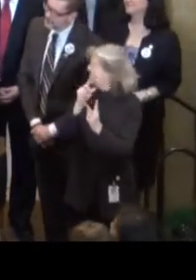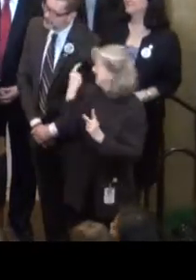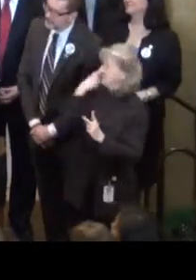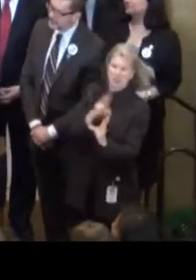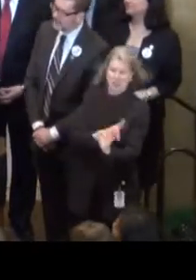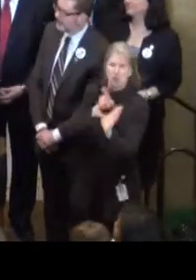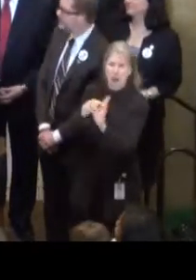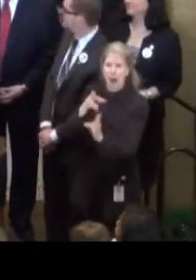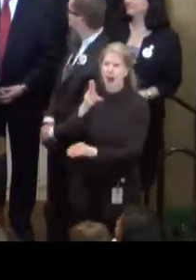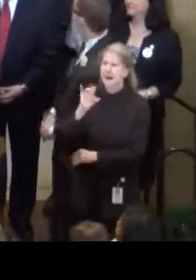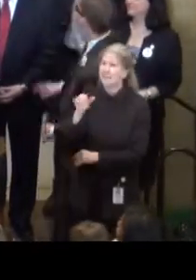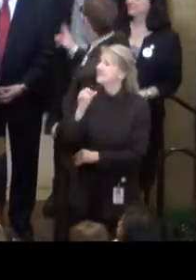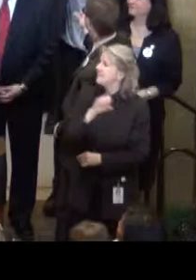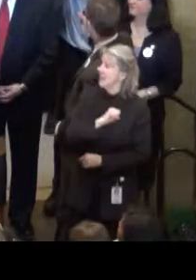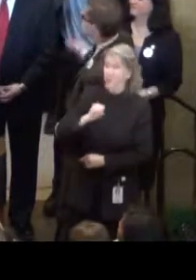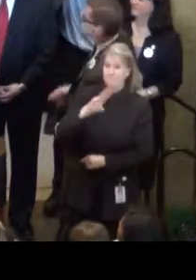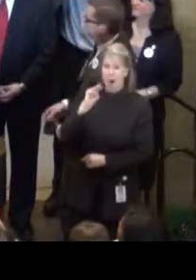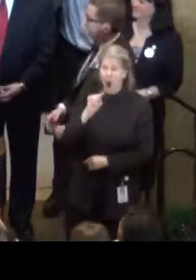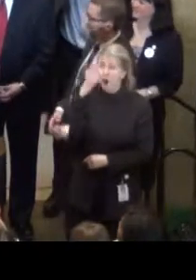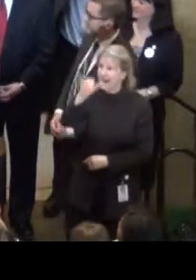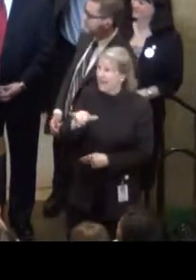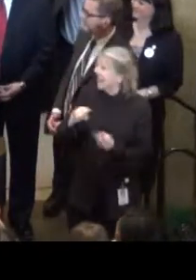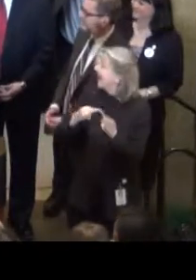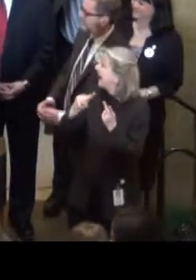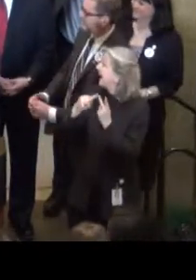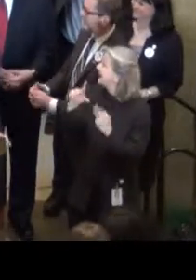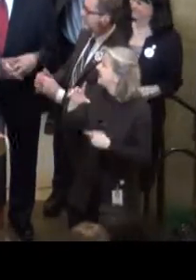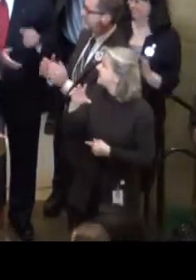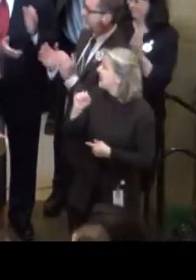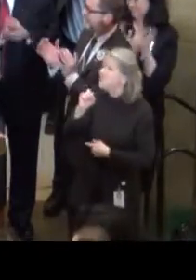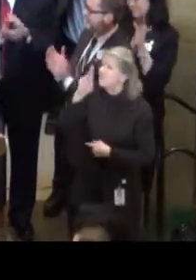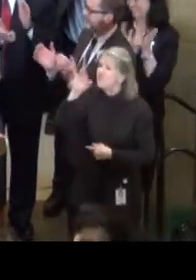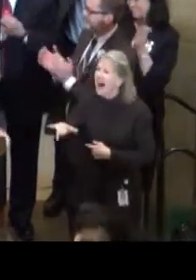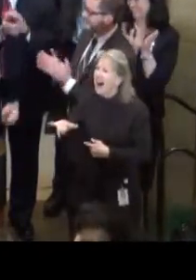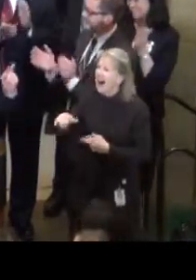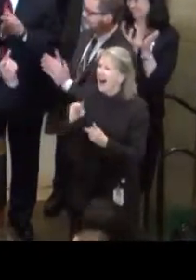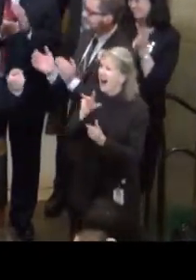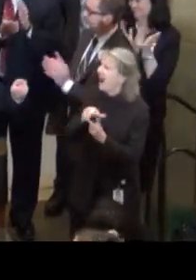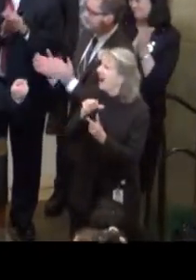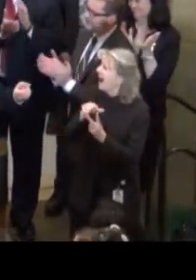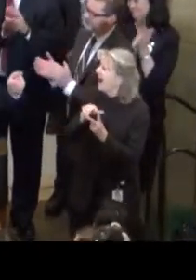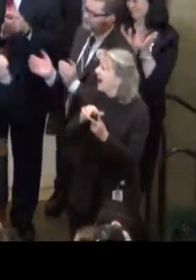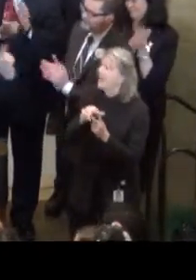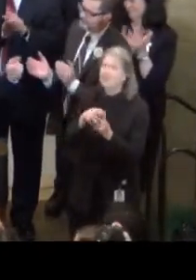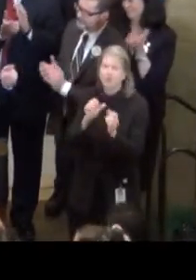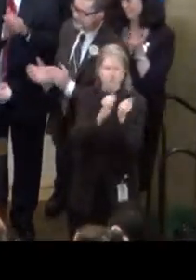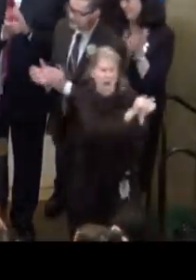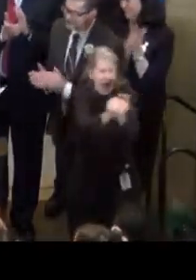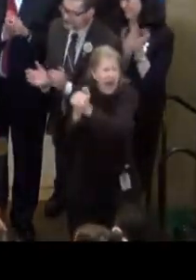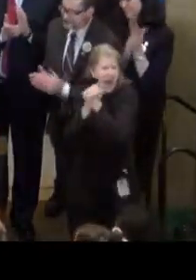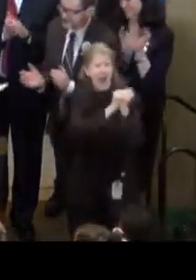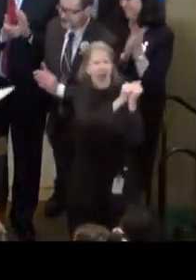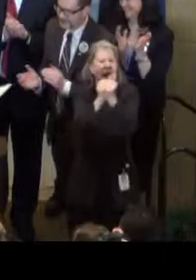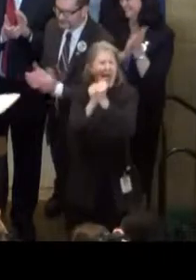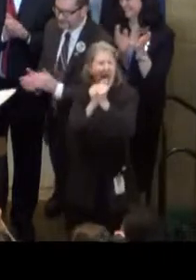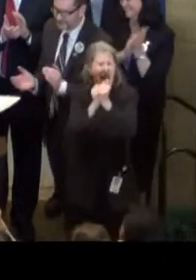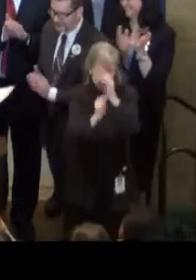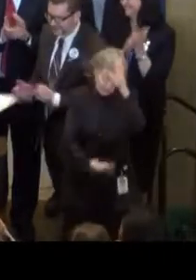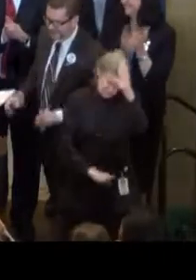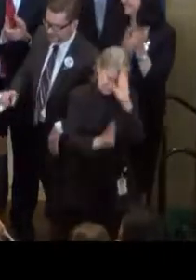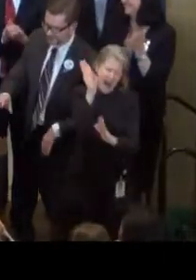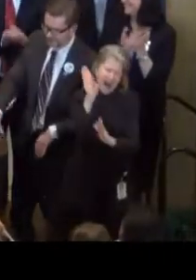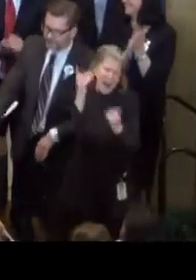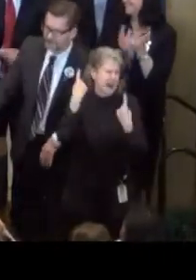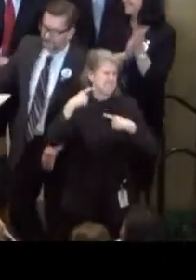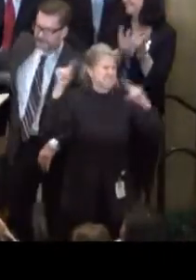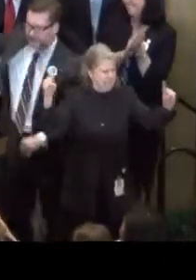Senator John Marty and Senator Patino Chiatora-Srey, for joining us and taking it across the line this